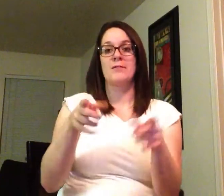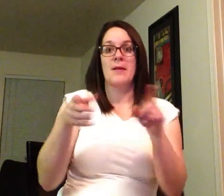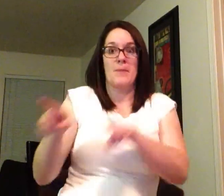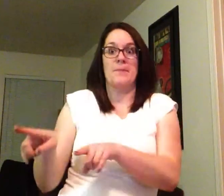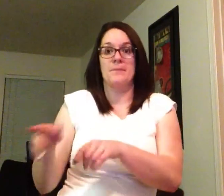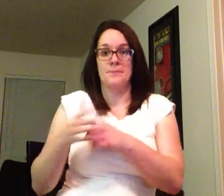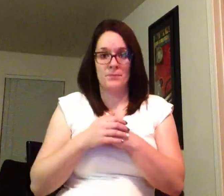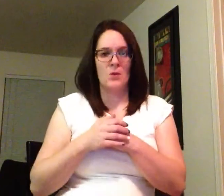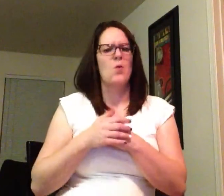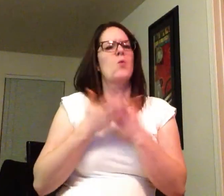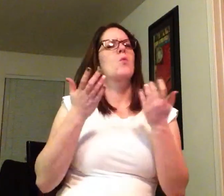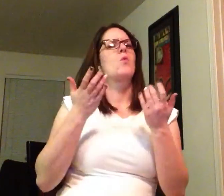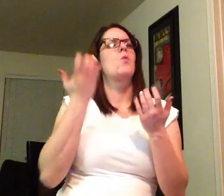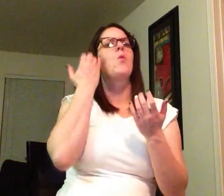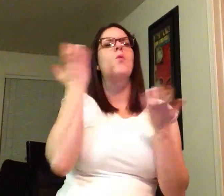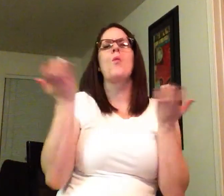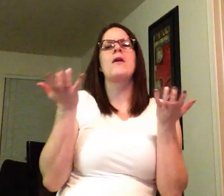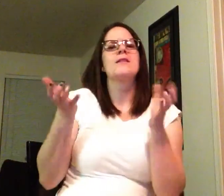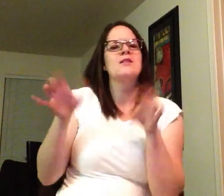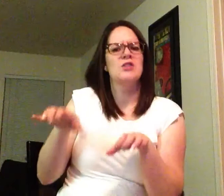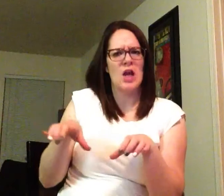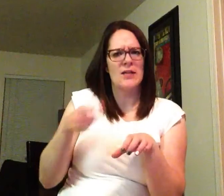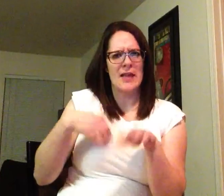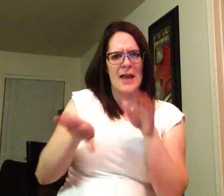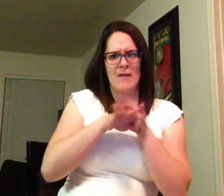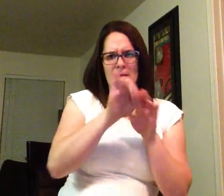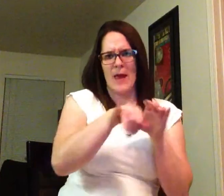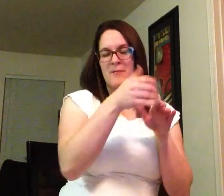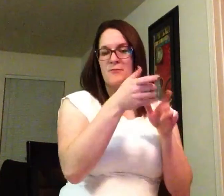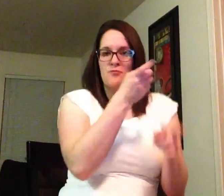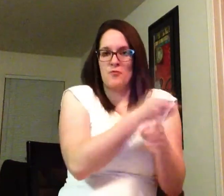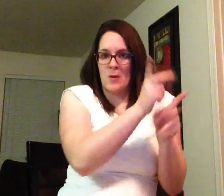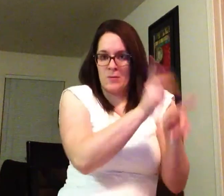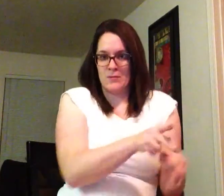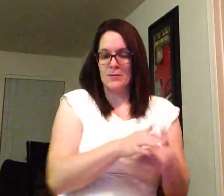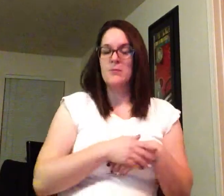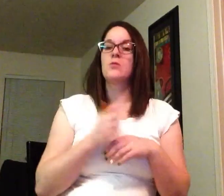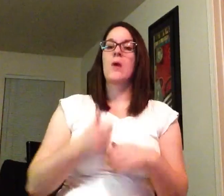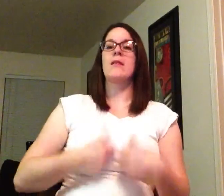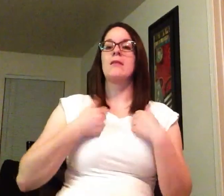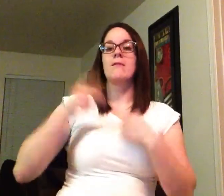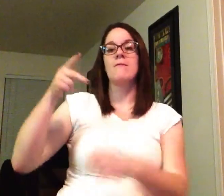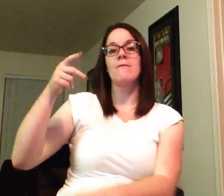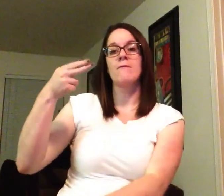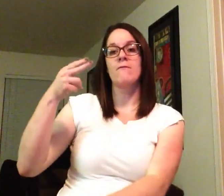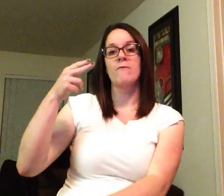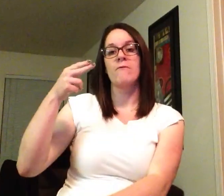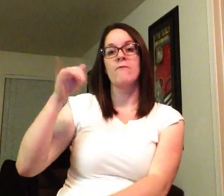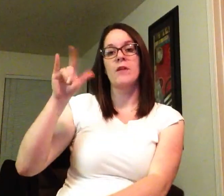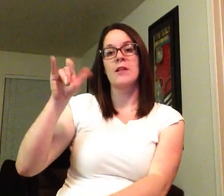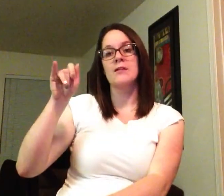Philadelphia, and it's a big city, and I figured, in this entire place there are lots of possibilities. So again, I started doing some